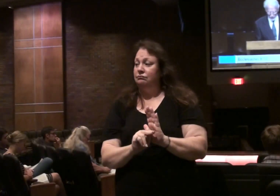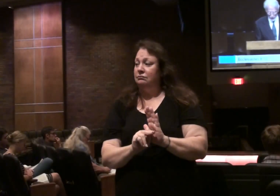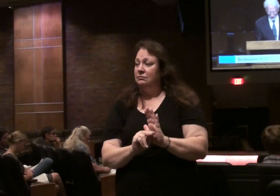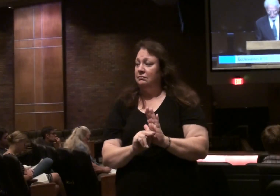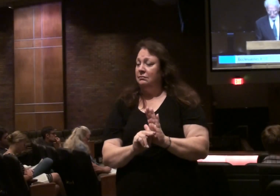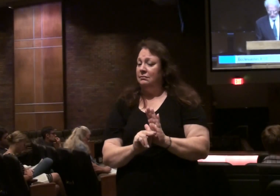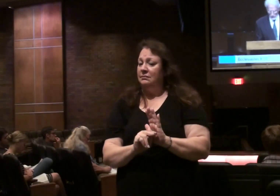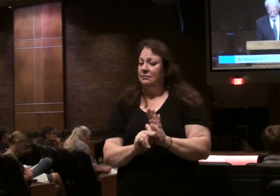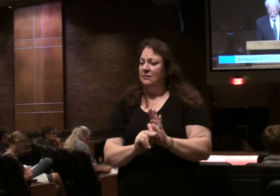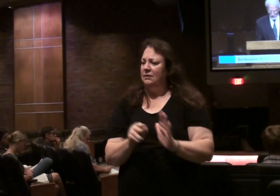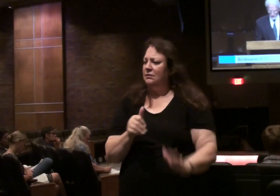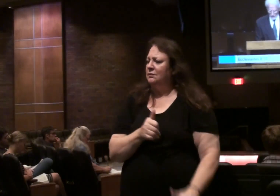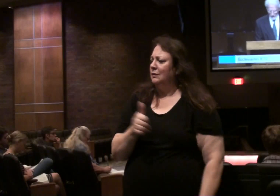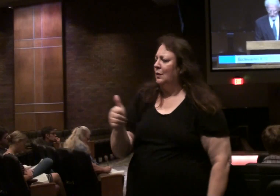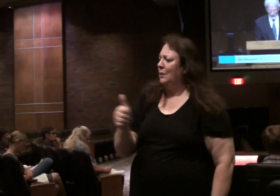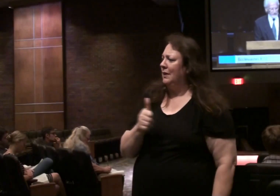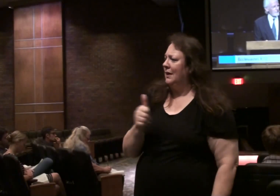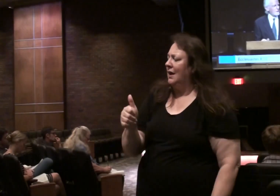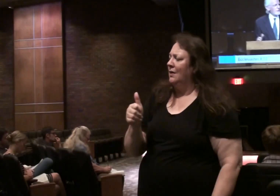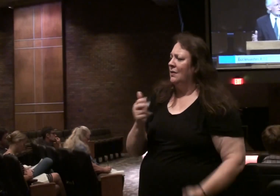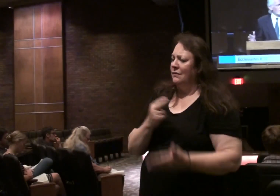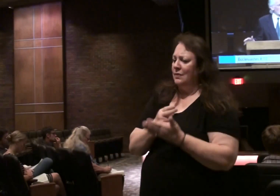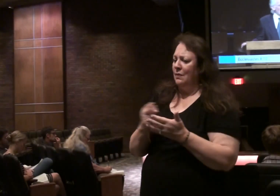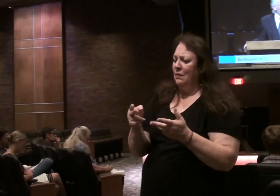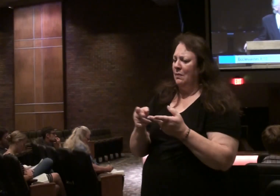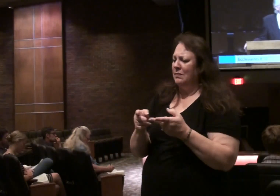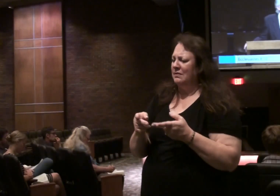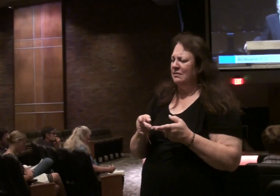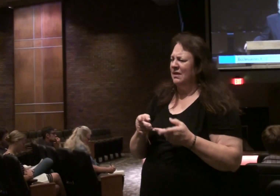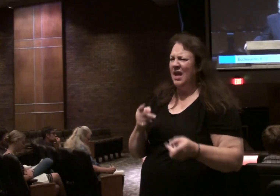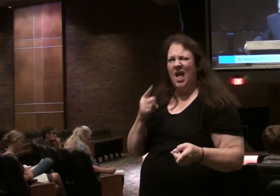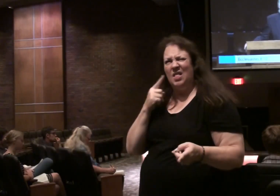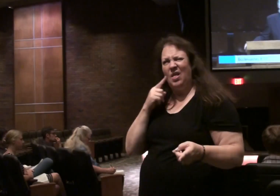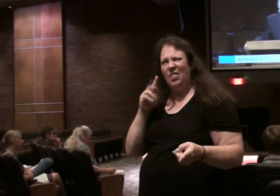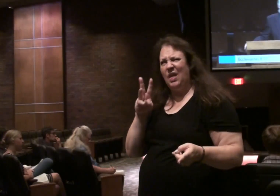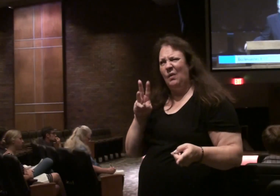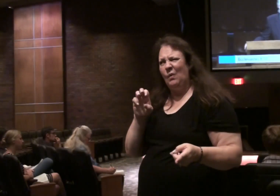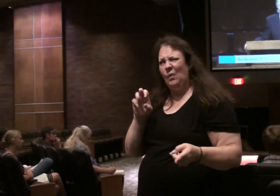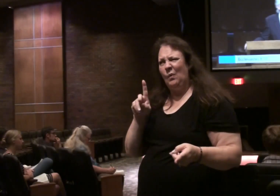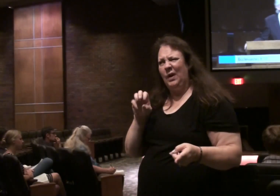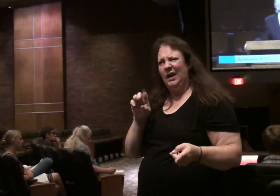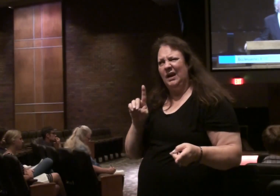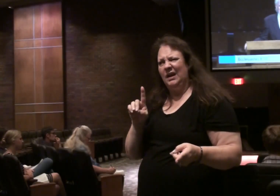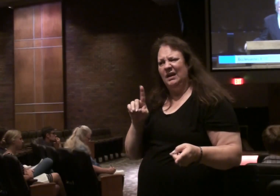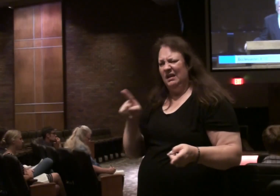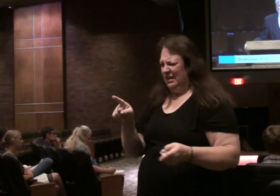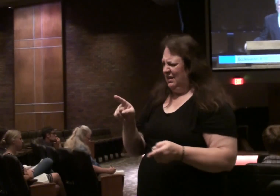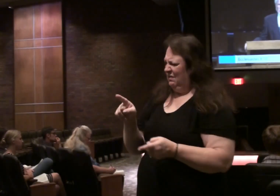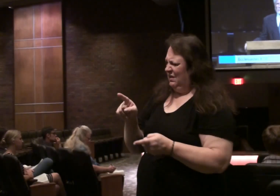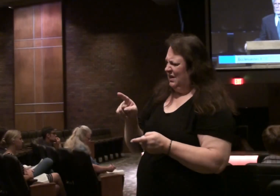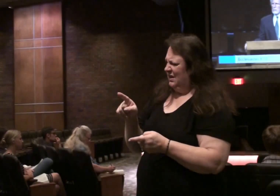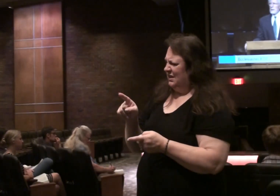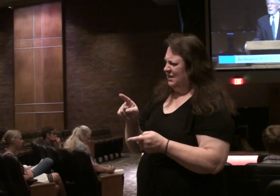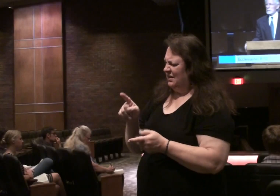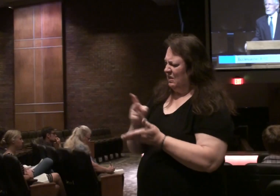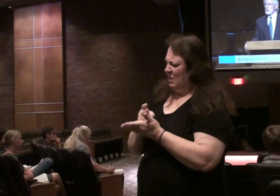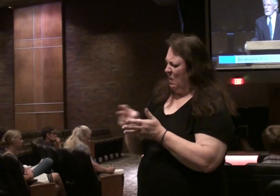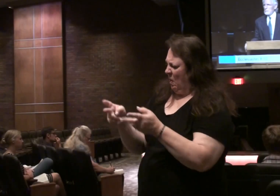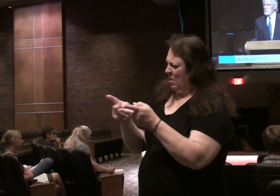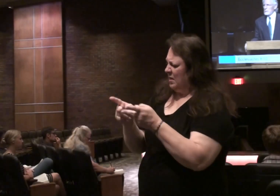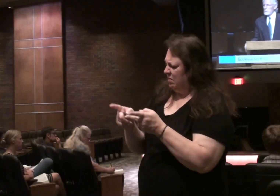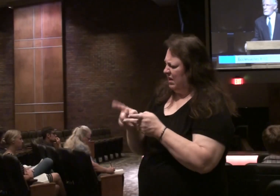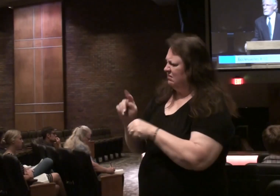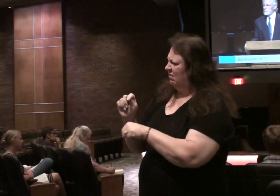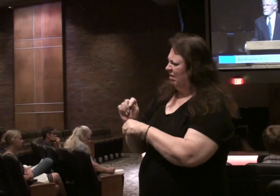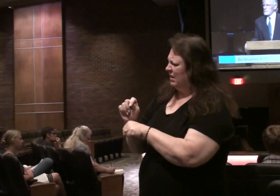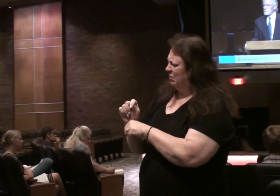out from the holy place. Oh, I thought they were the wicked, and here they are at the holy place. The Jews would have been naturally the